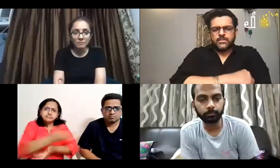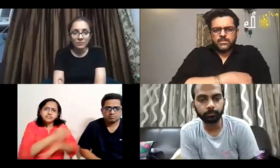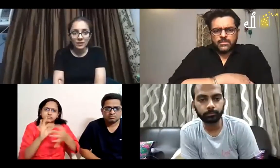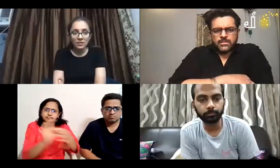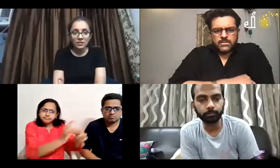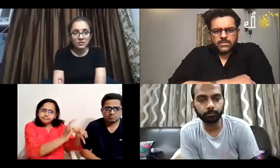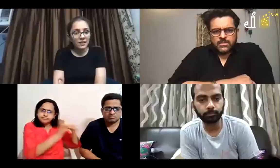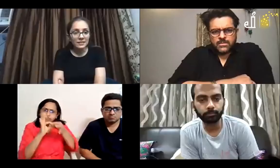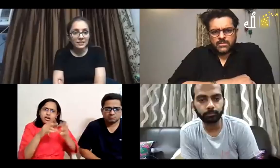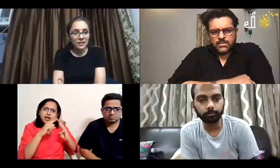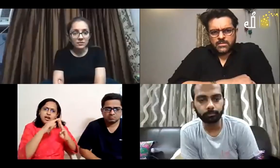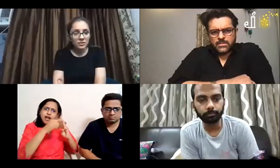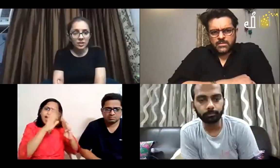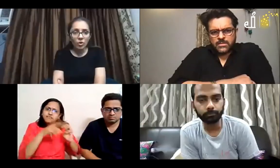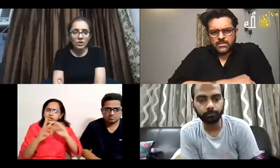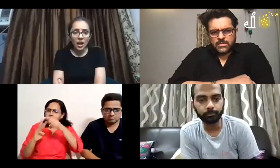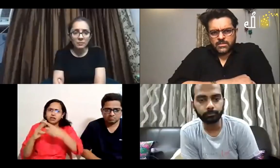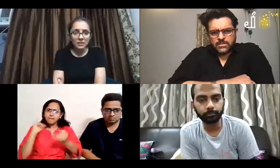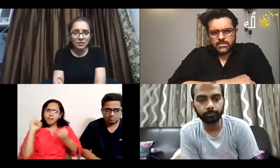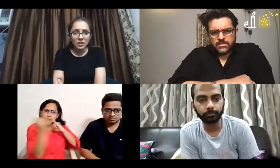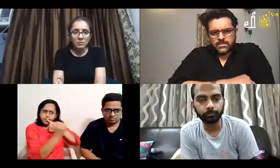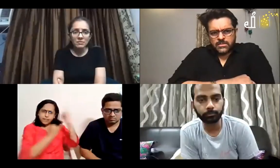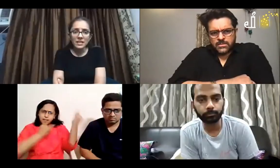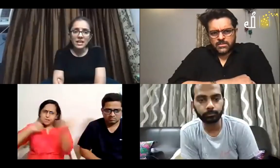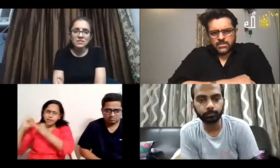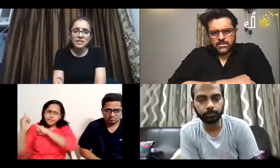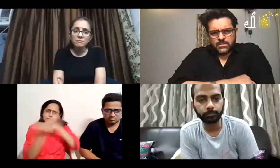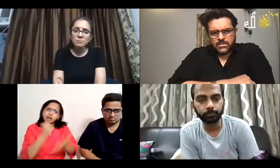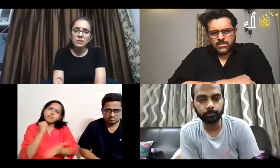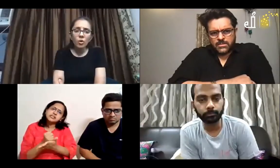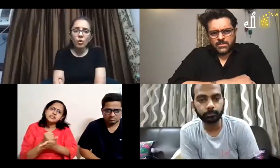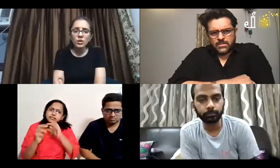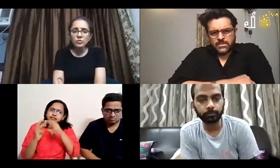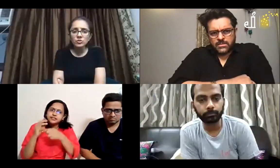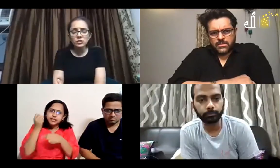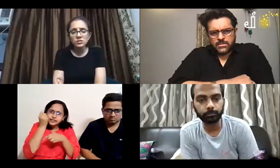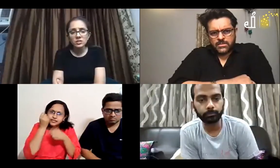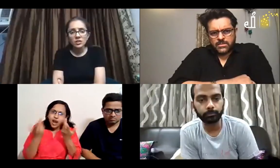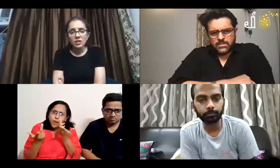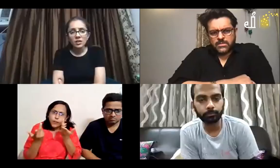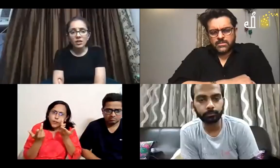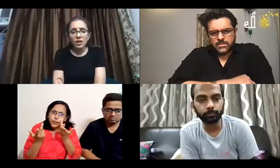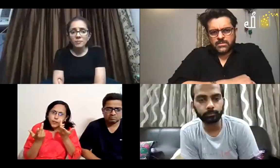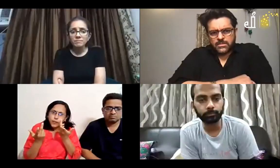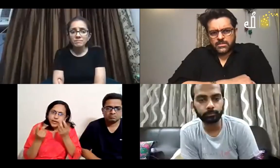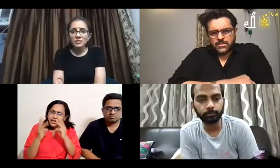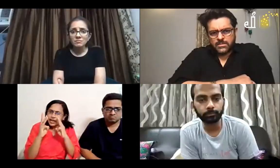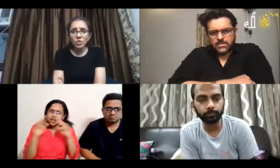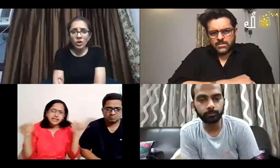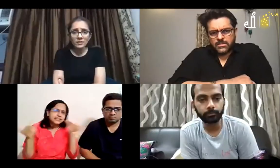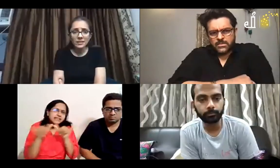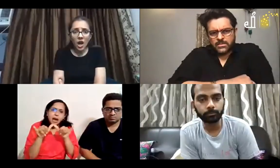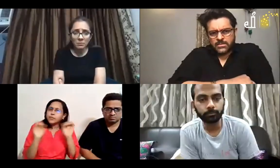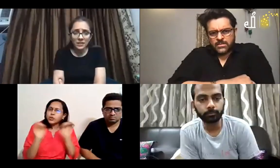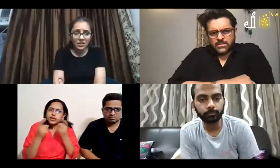doing. They are letting that. They are all in harmony. But whereas deaf people are all, just um,